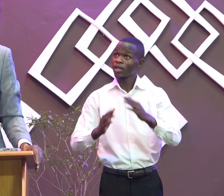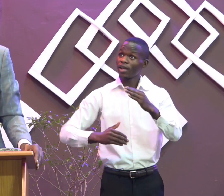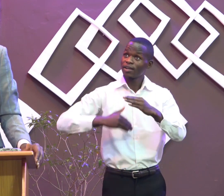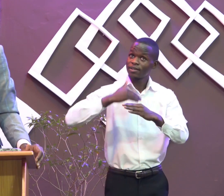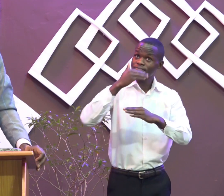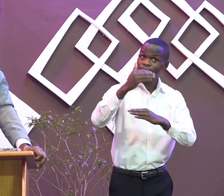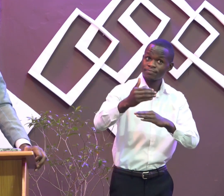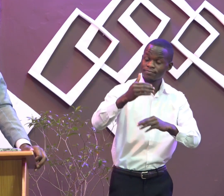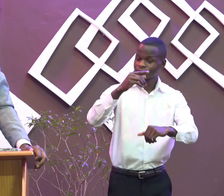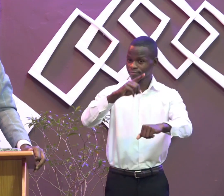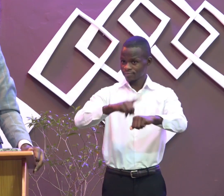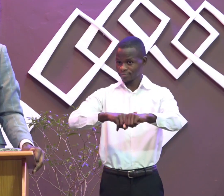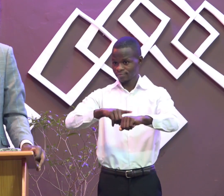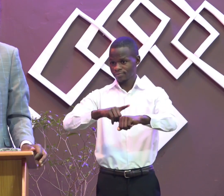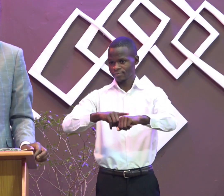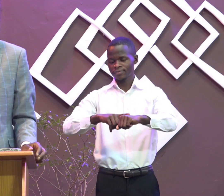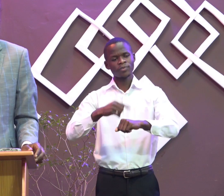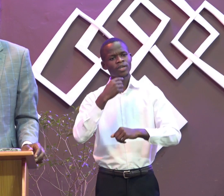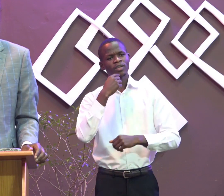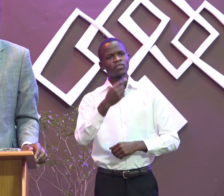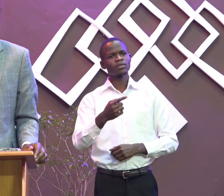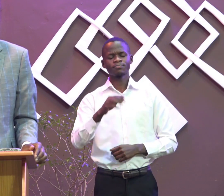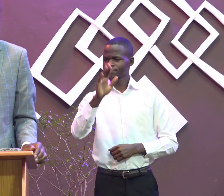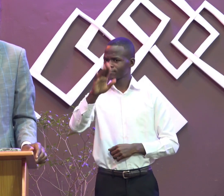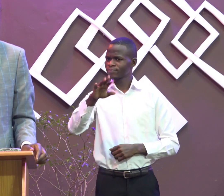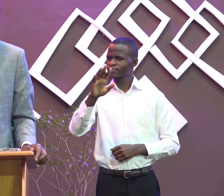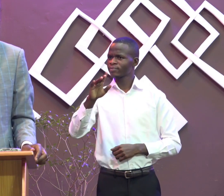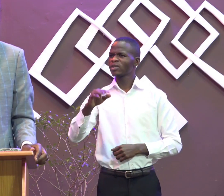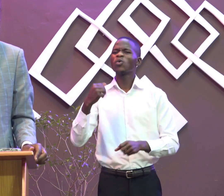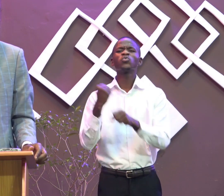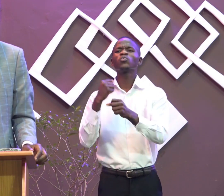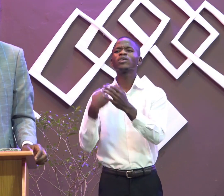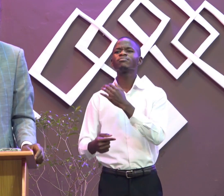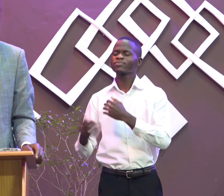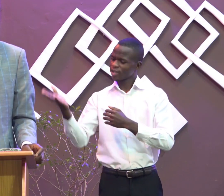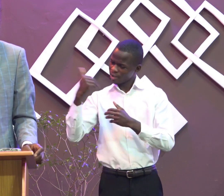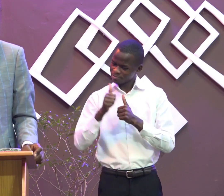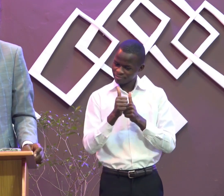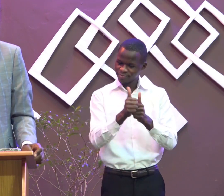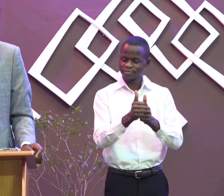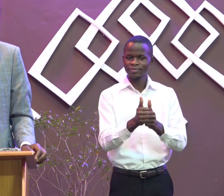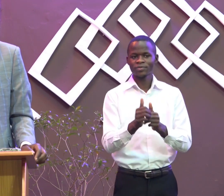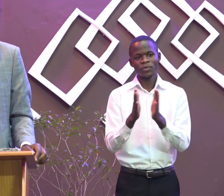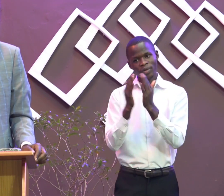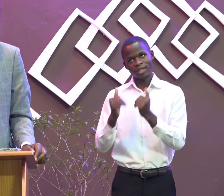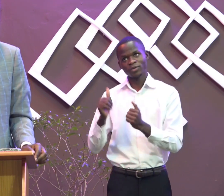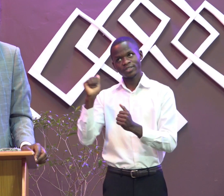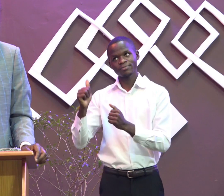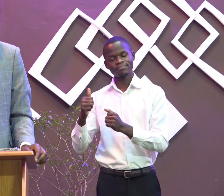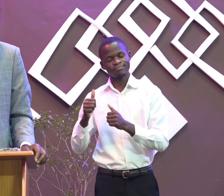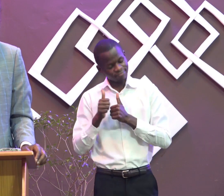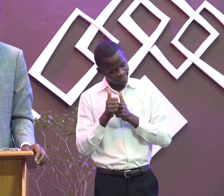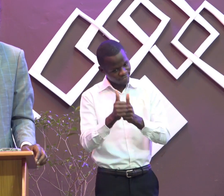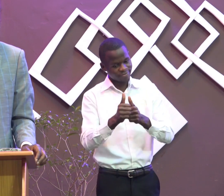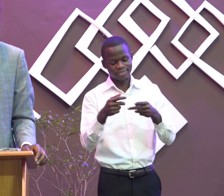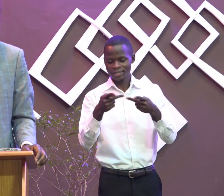After time, nanga okola kijango mperekere. He said, what are you doing? Come and escort me. Nemuwerekera abantu. So I went with him to